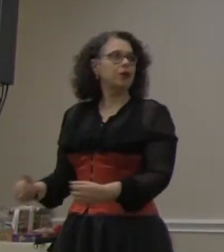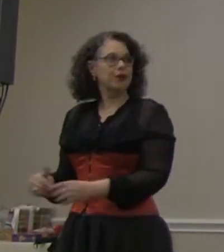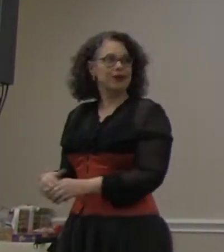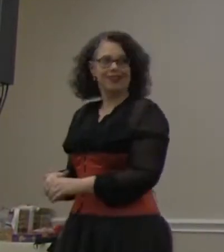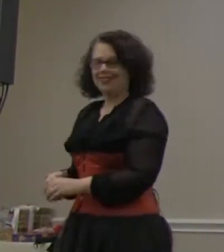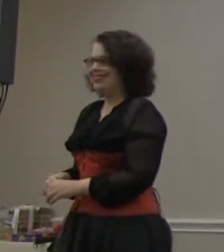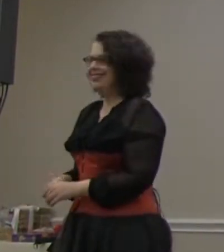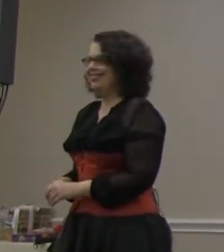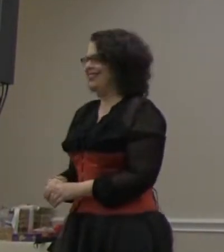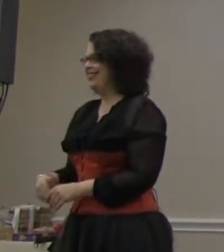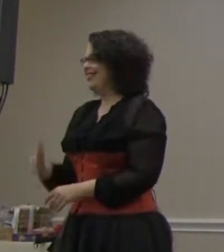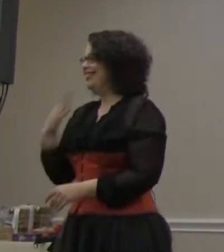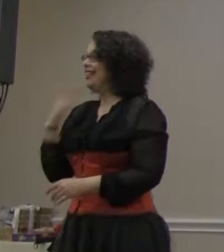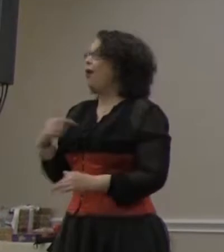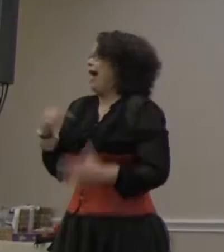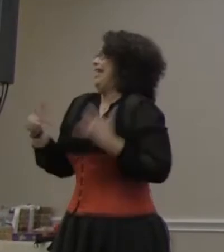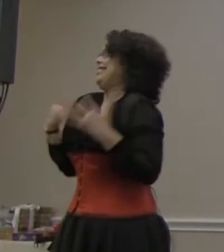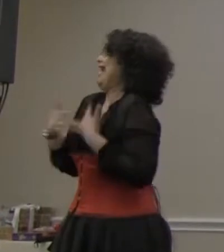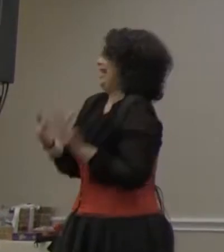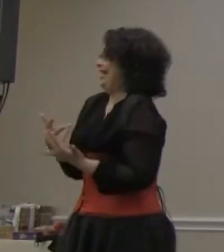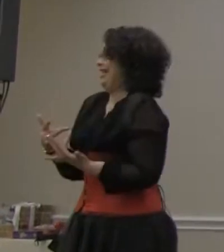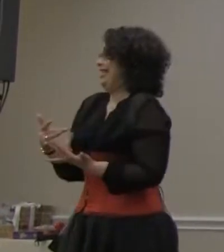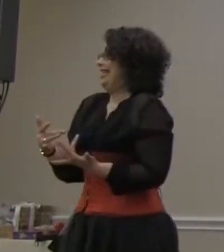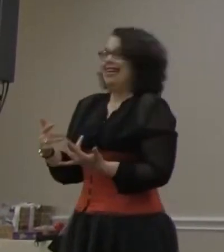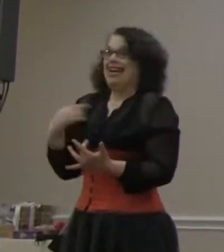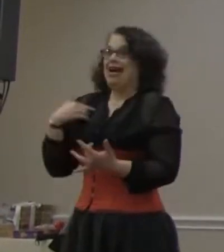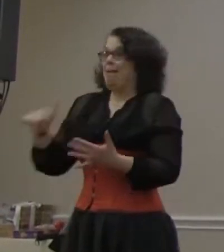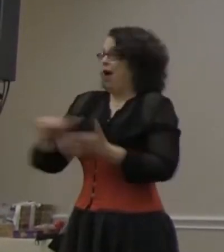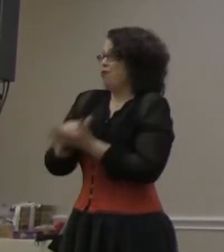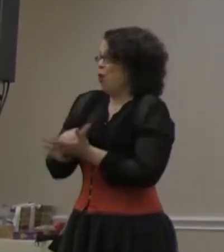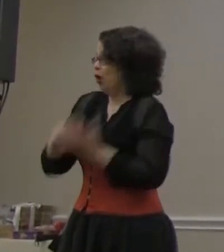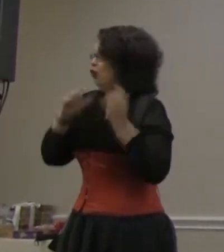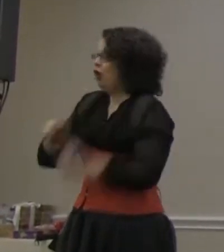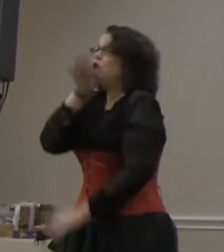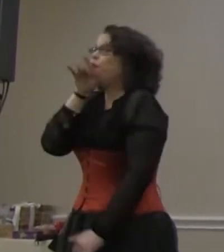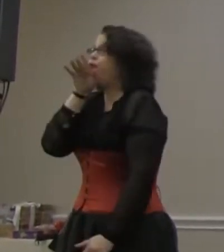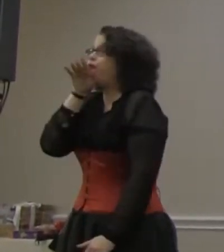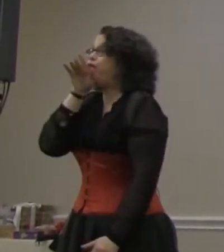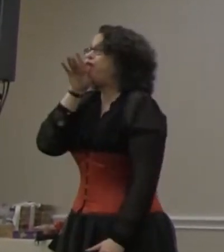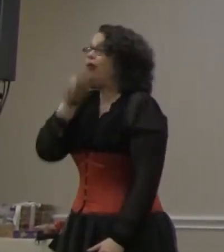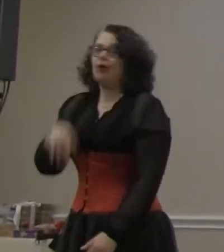you. Sorry, I get a little carried away, and then my New York comes out.